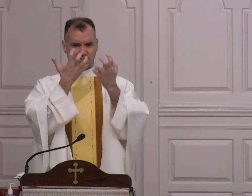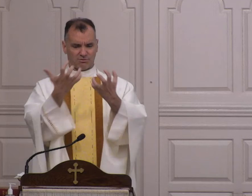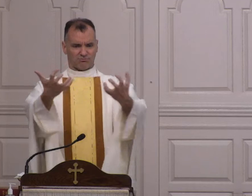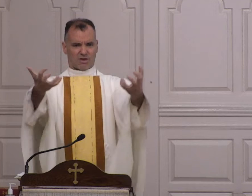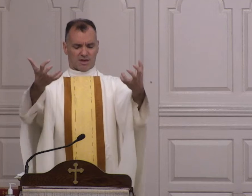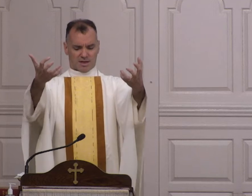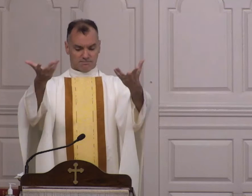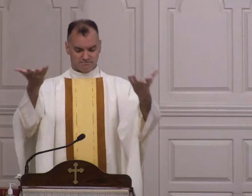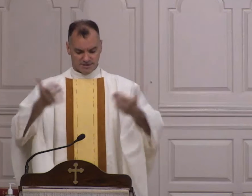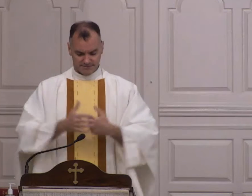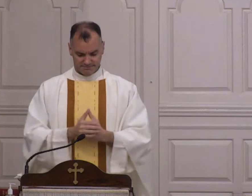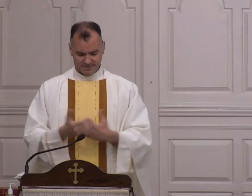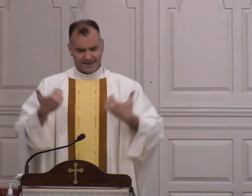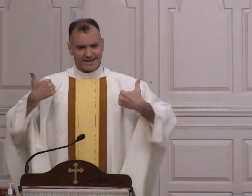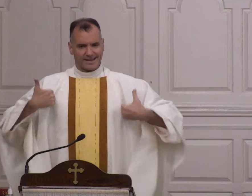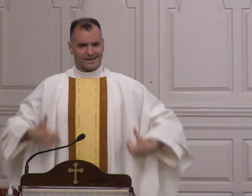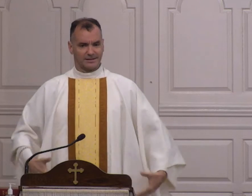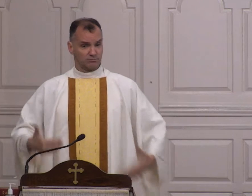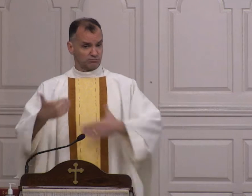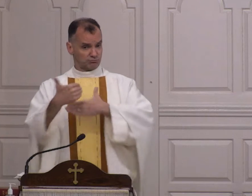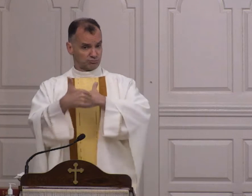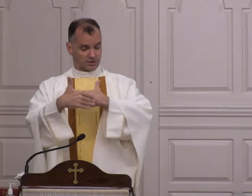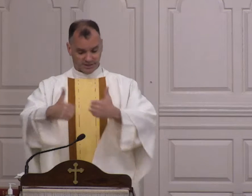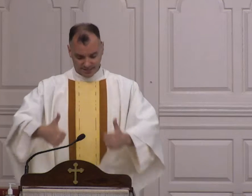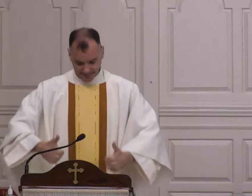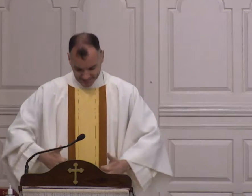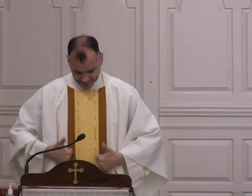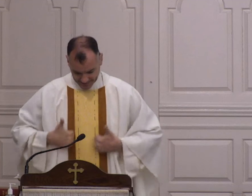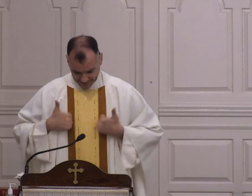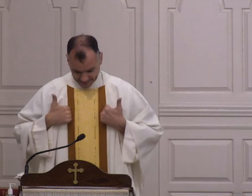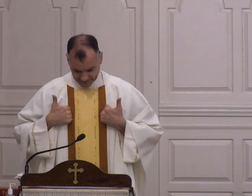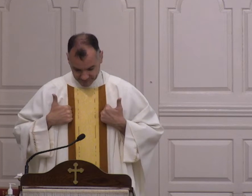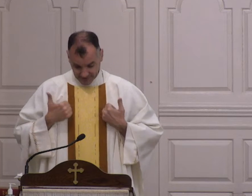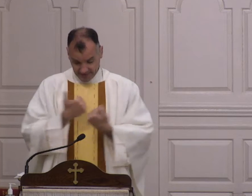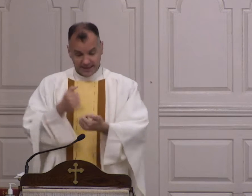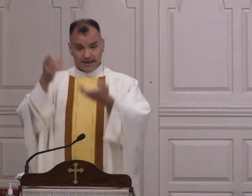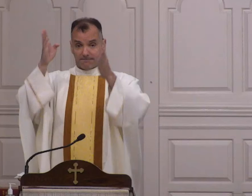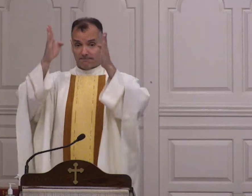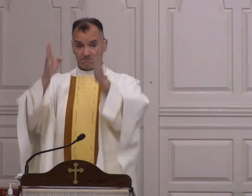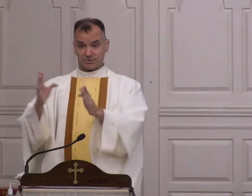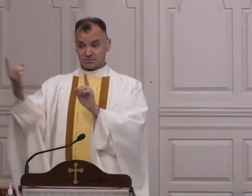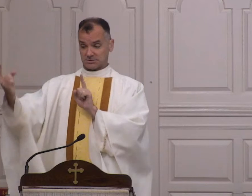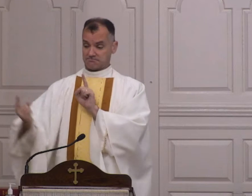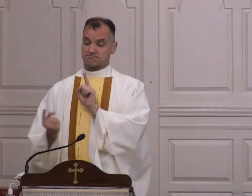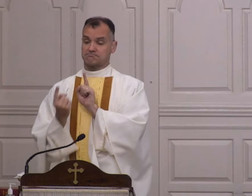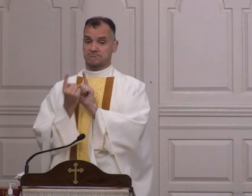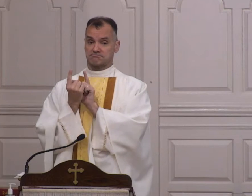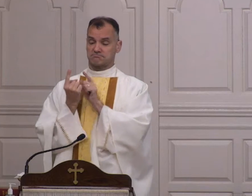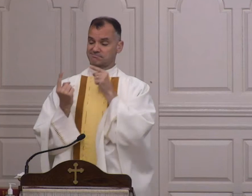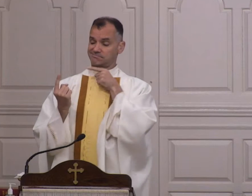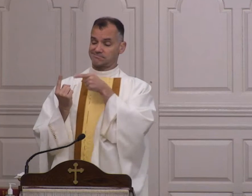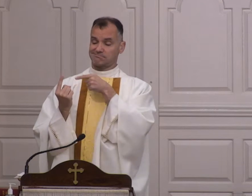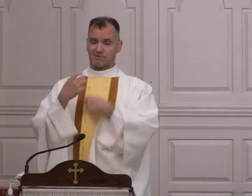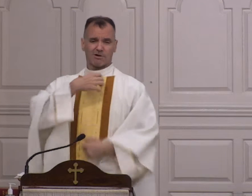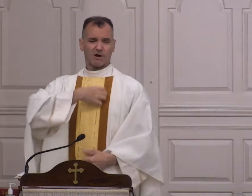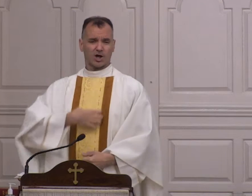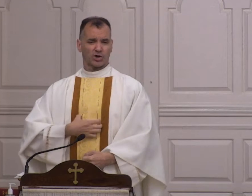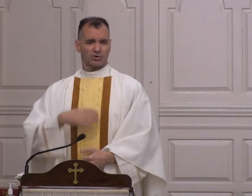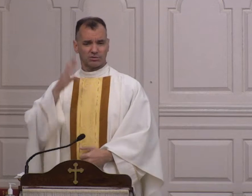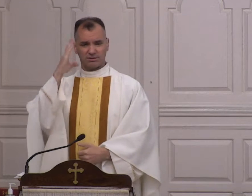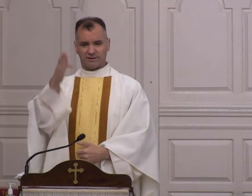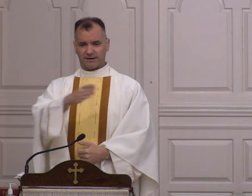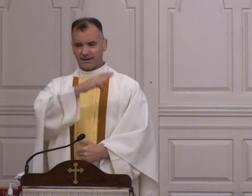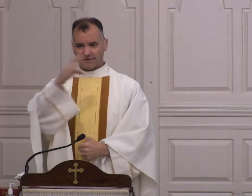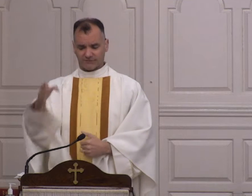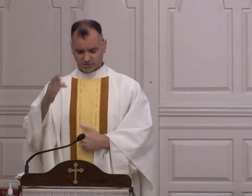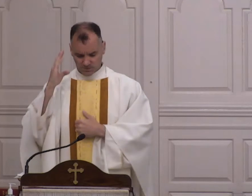Jesus said to the crowds, I am the bread of life. Whoever comes to me will never hunger,